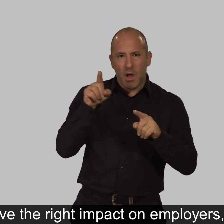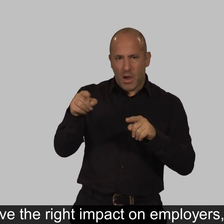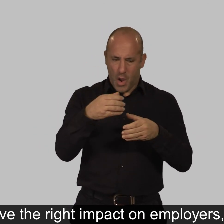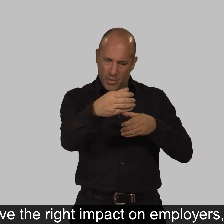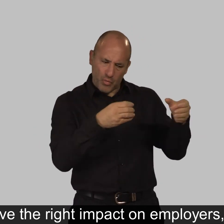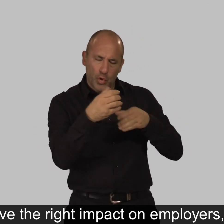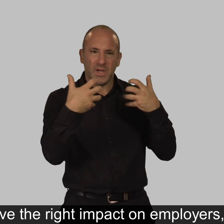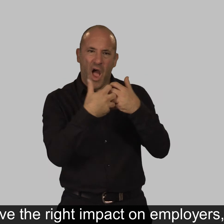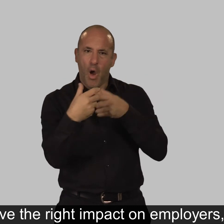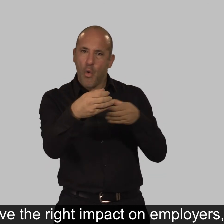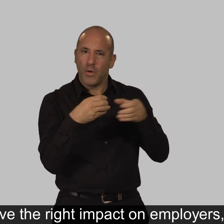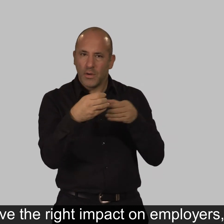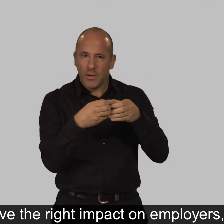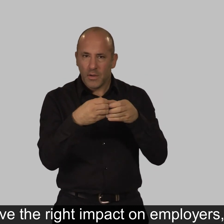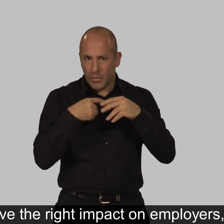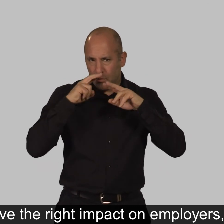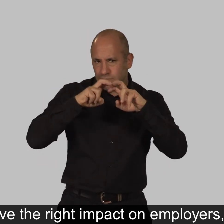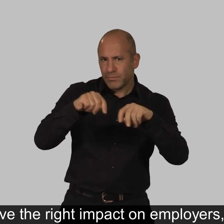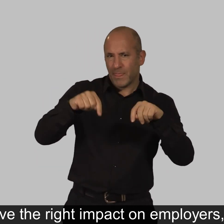employers and how they employ people.